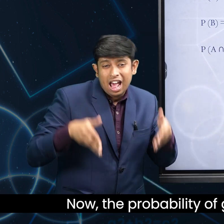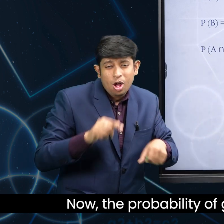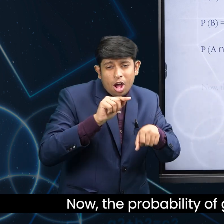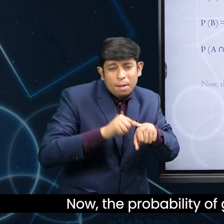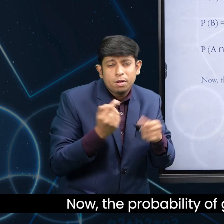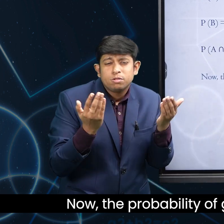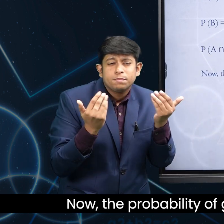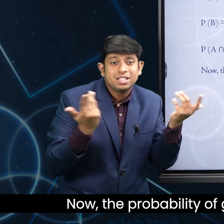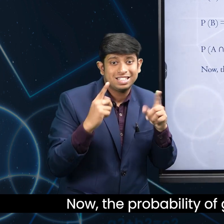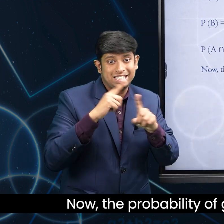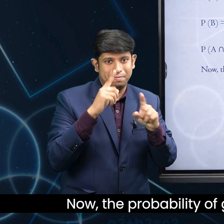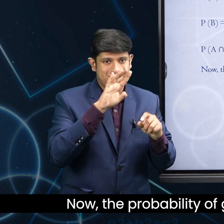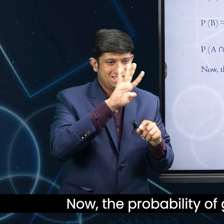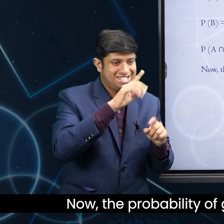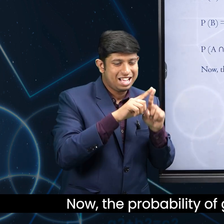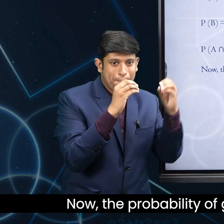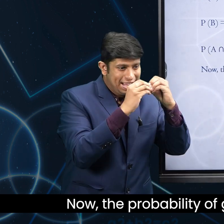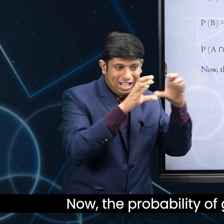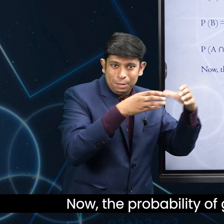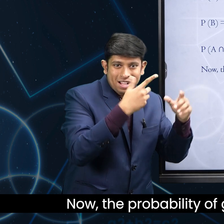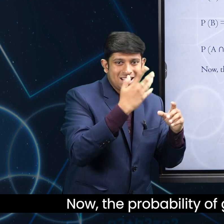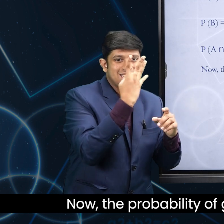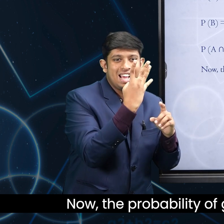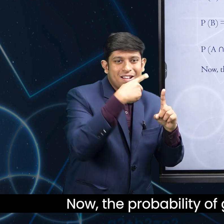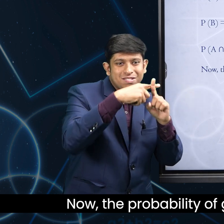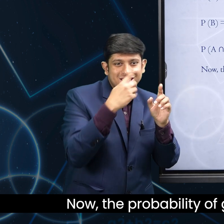Now, the probability of getting a doublet or sum of faces is 4.